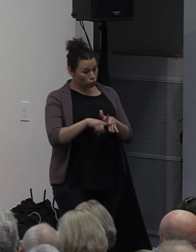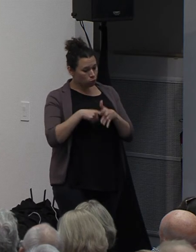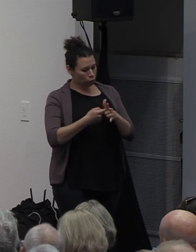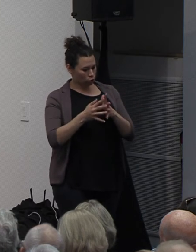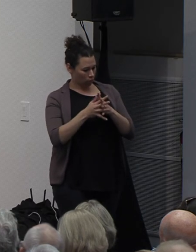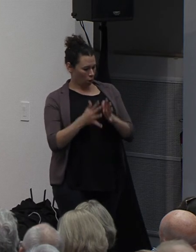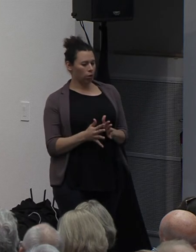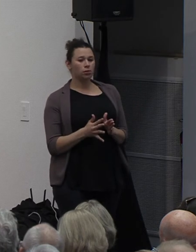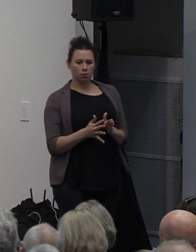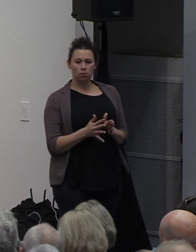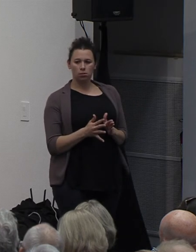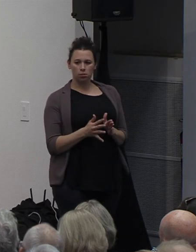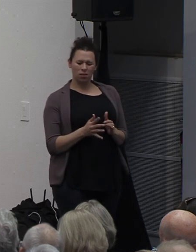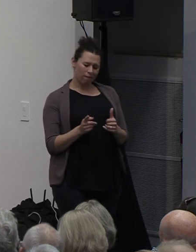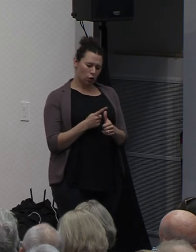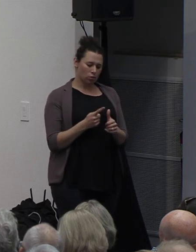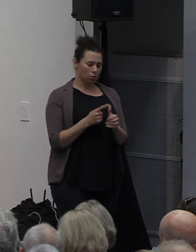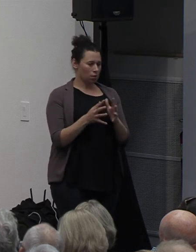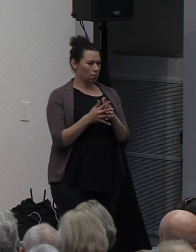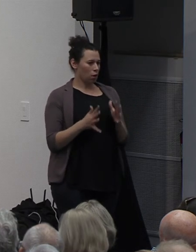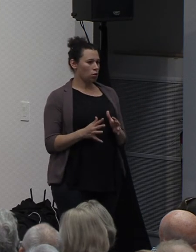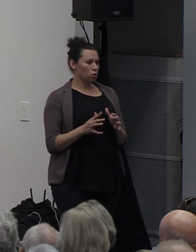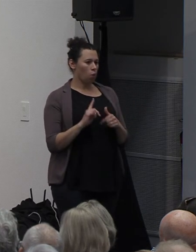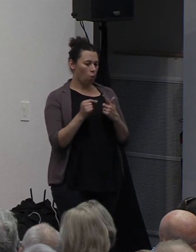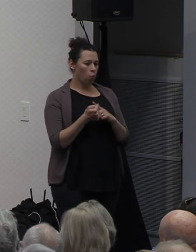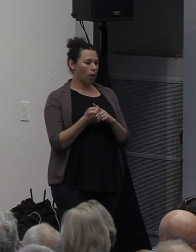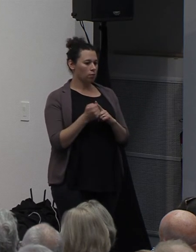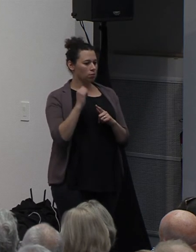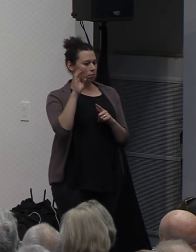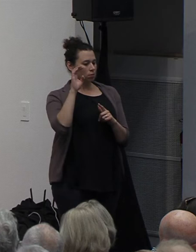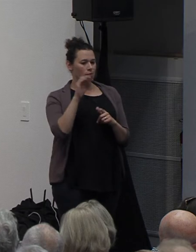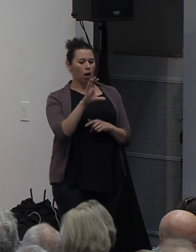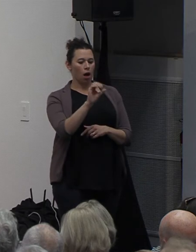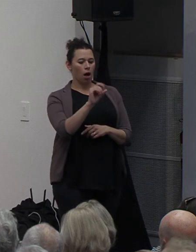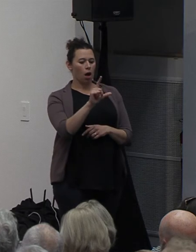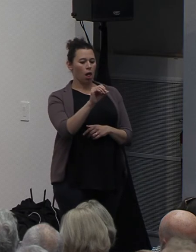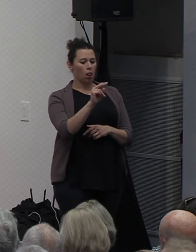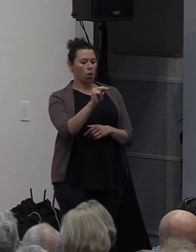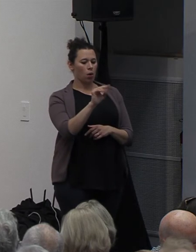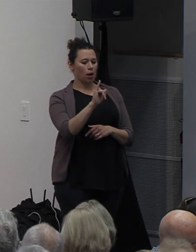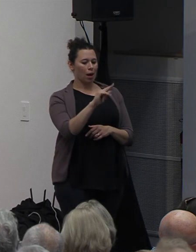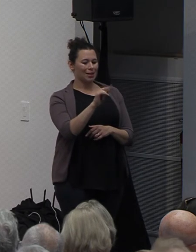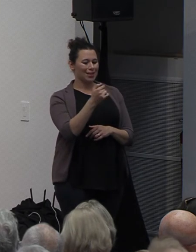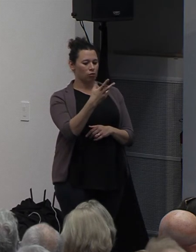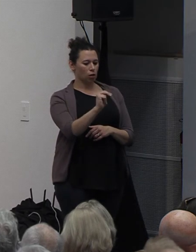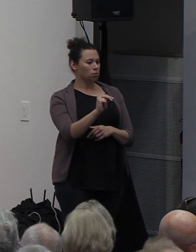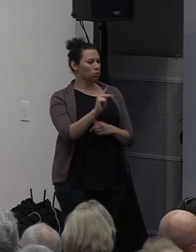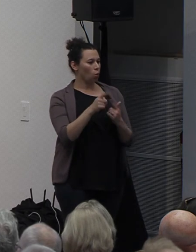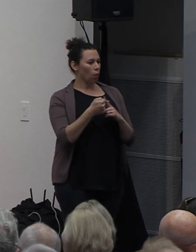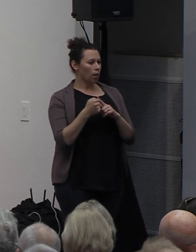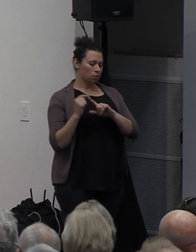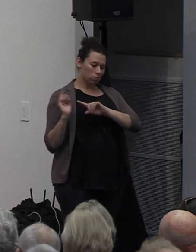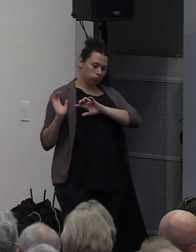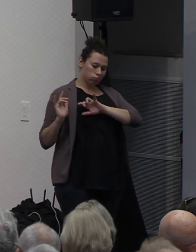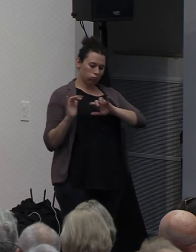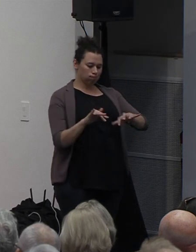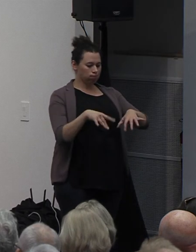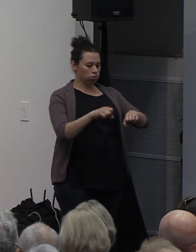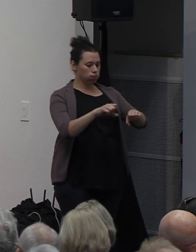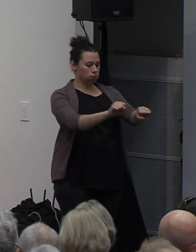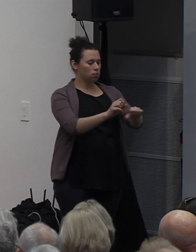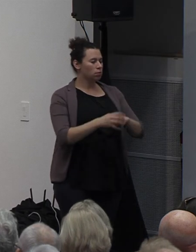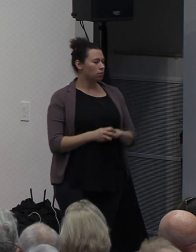Today's medium takes the form of larger-than-life photography of people with us today. In seeing it, we are encouraged to remember